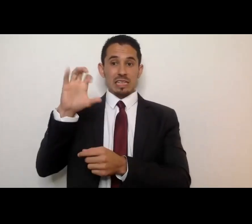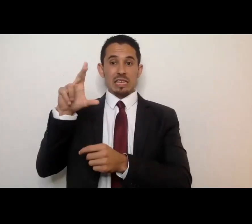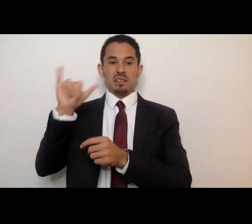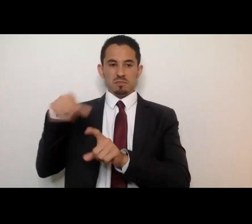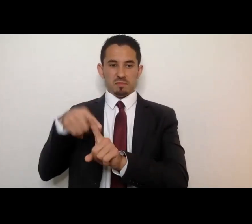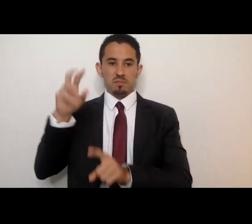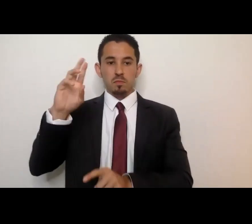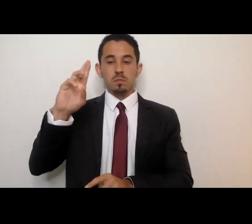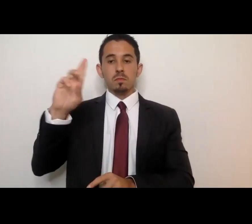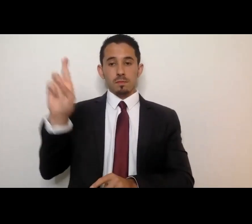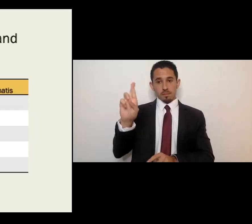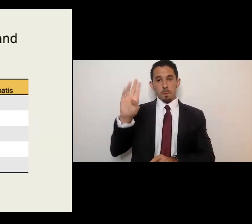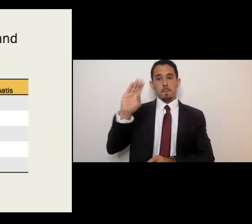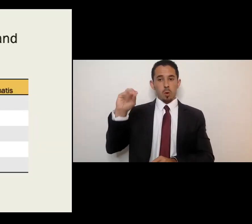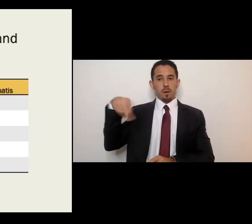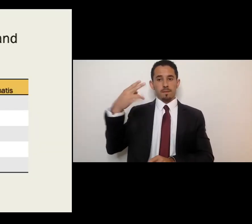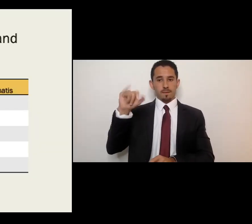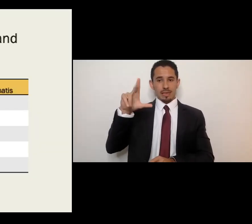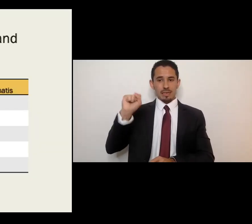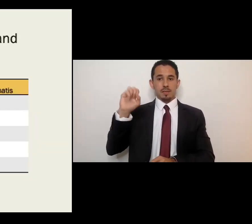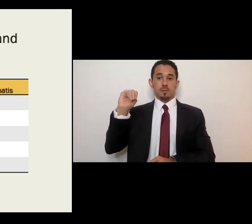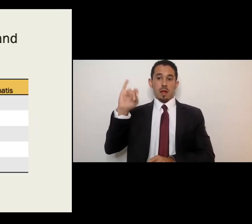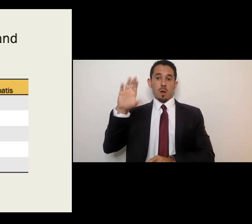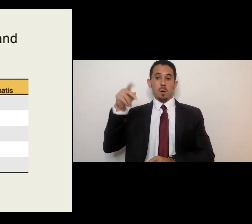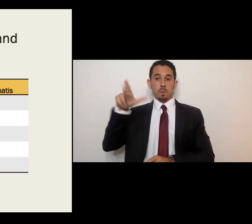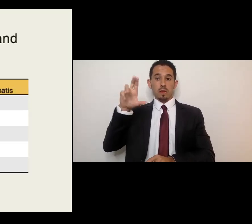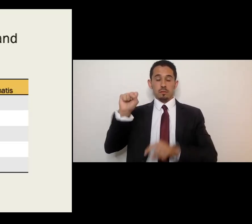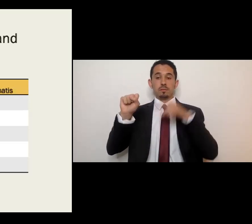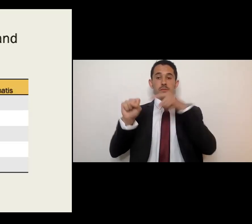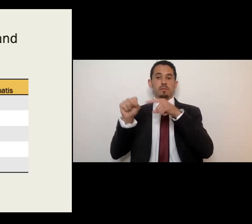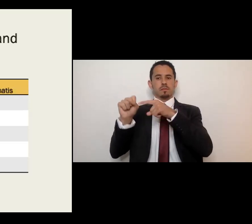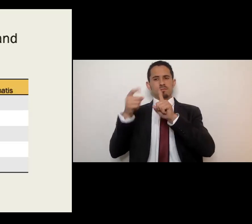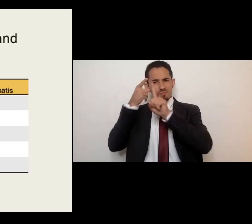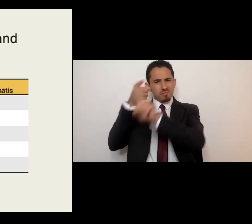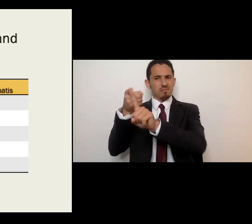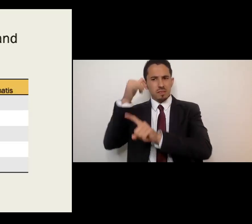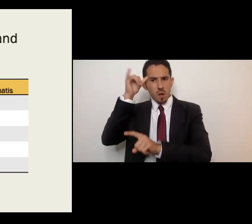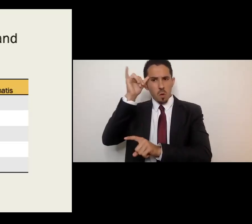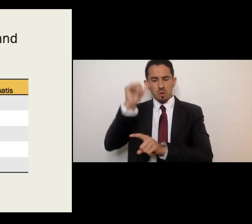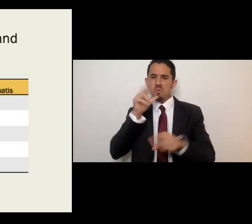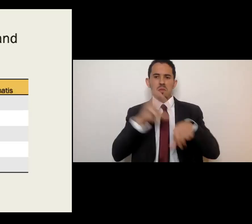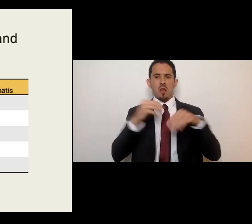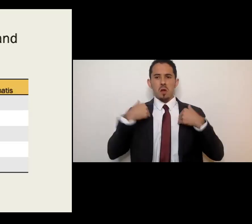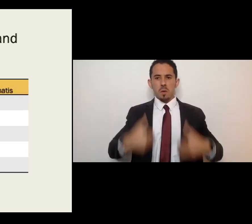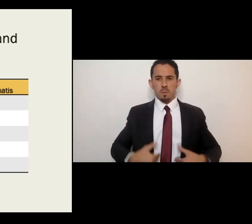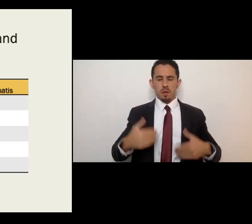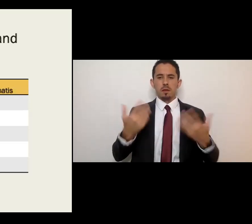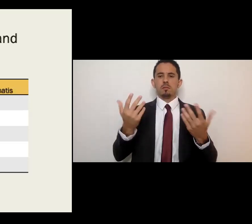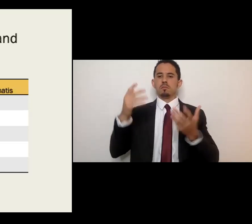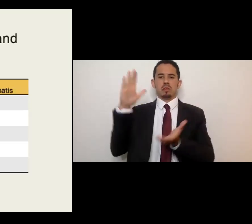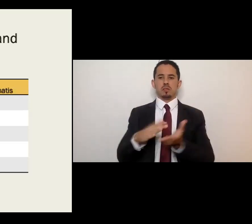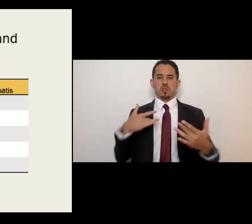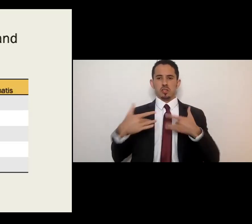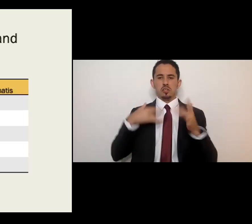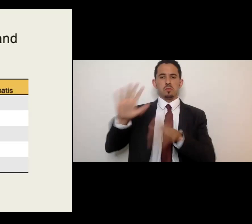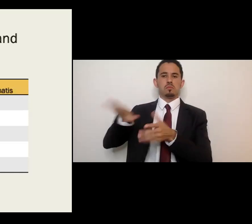One of the largest samples that we received, actually the largest sample that we collected, was Rhipicephalus huophilus microplus, but it is solely a cattle